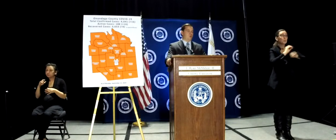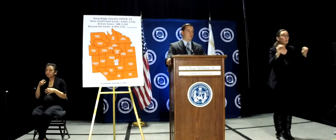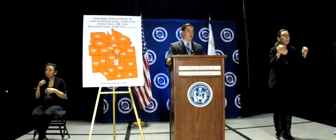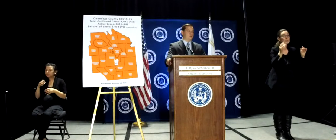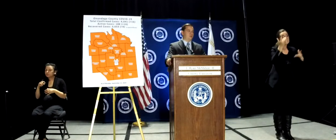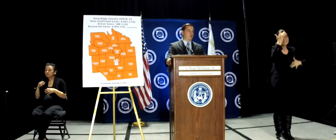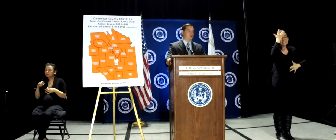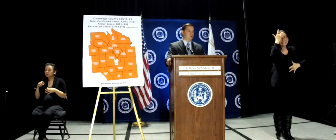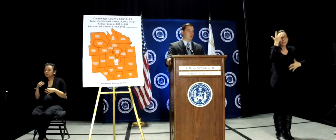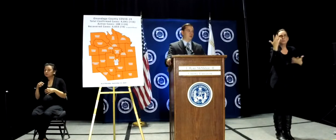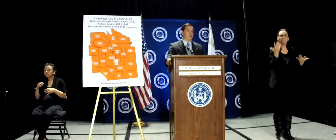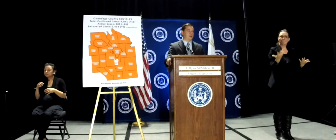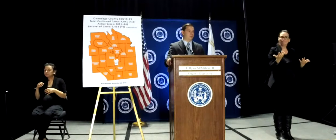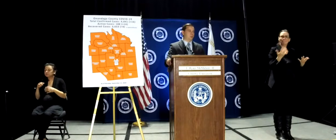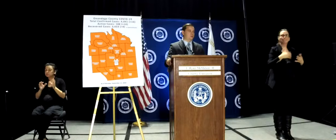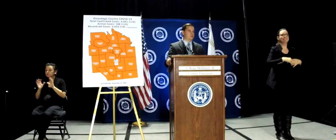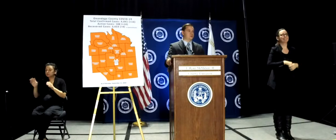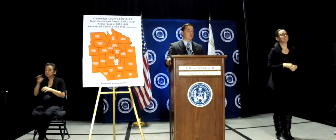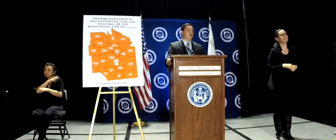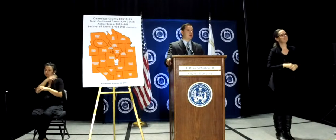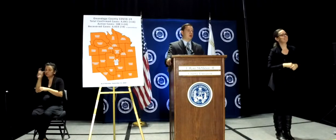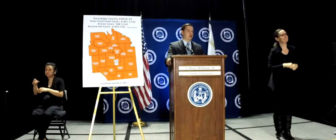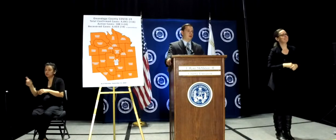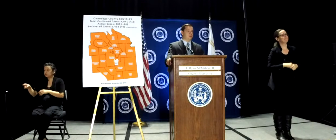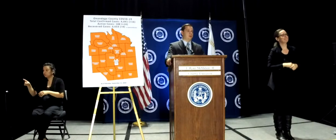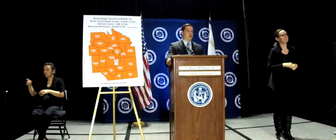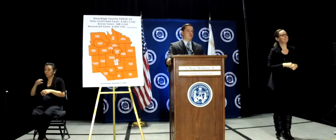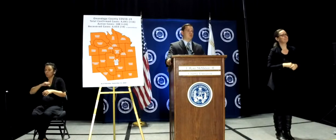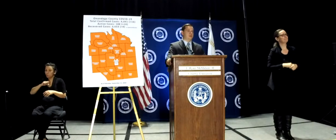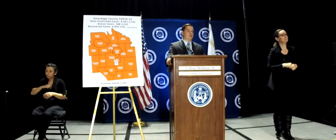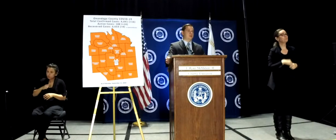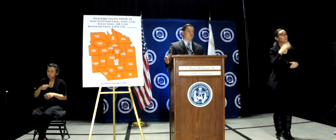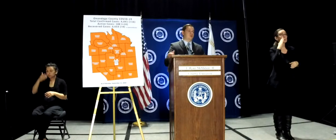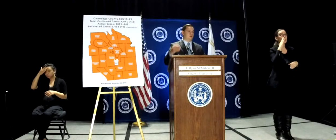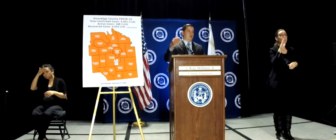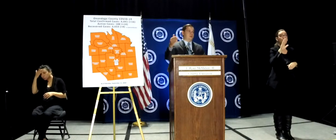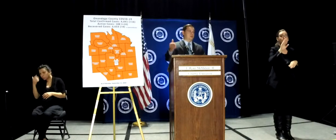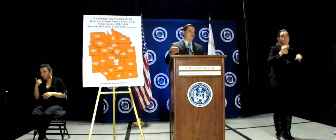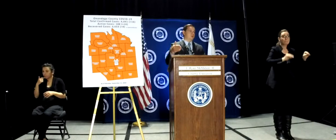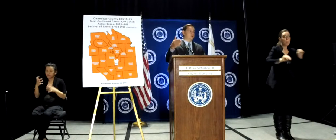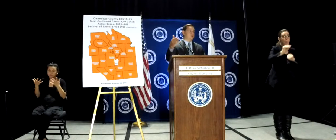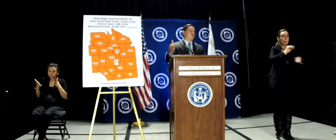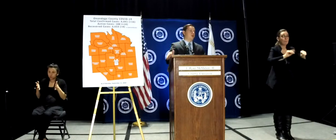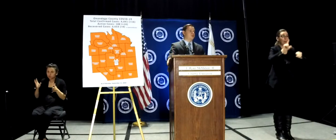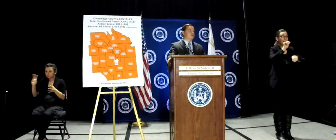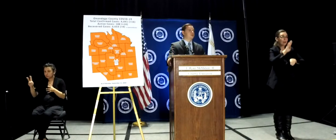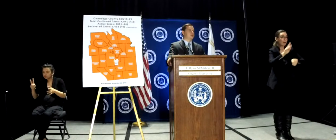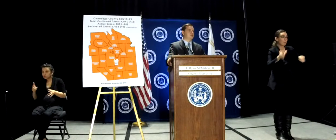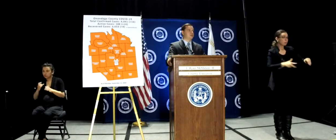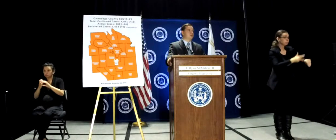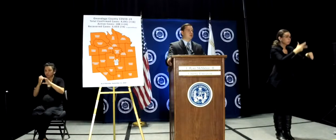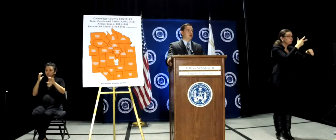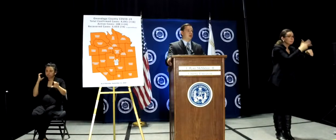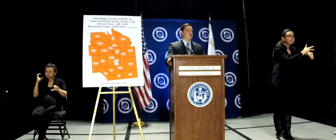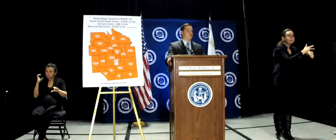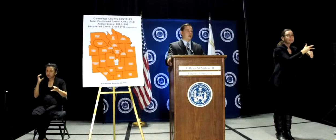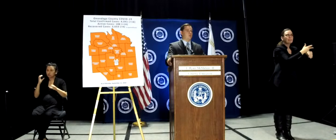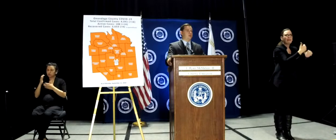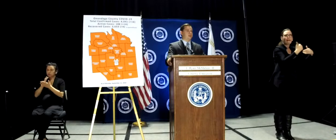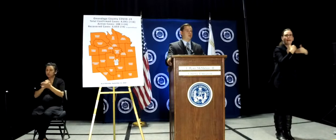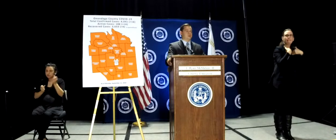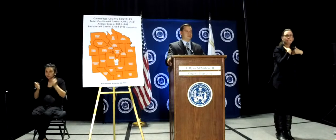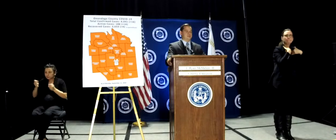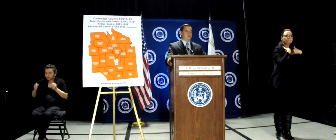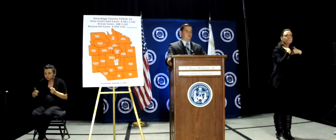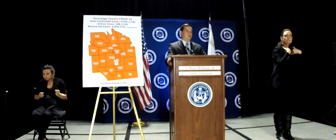with our mobile testing units going into neighborhoods as we get further into the fall season so that